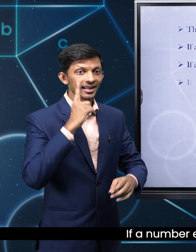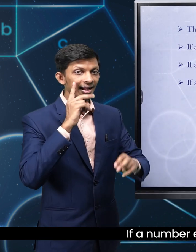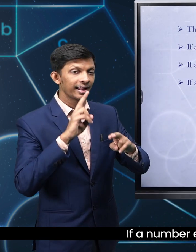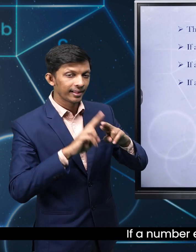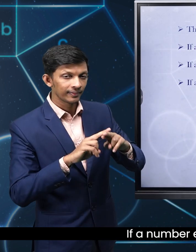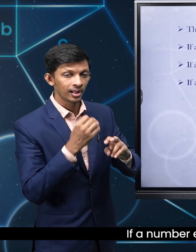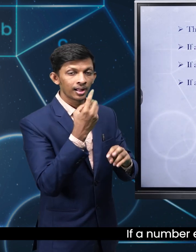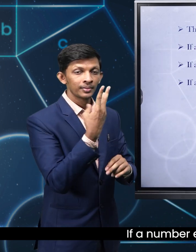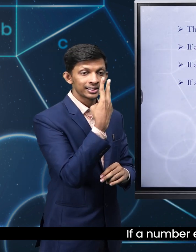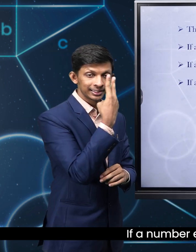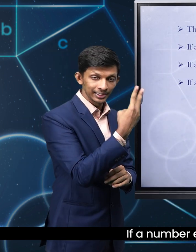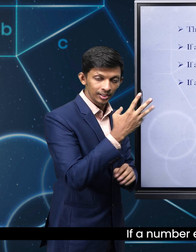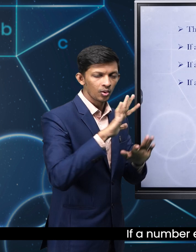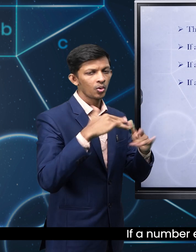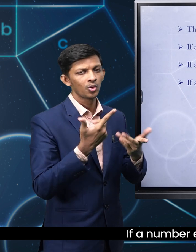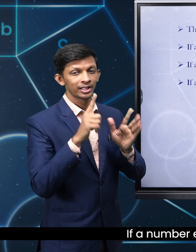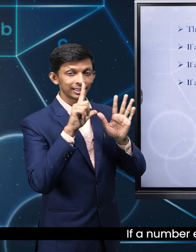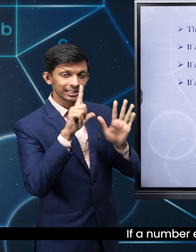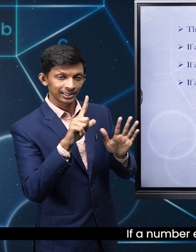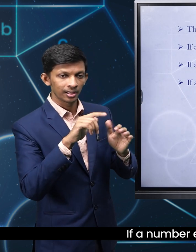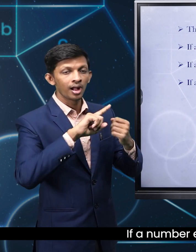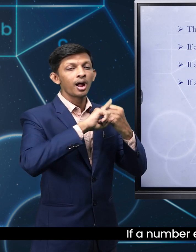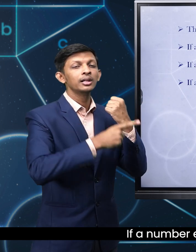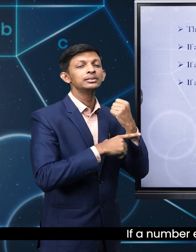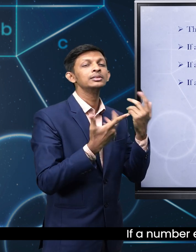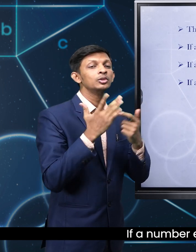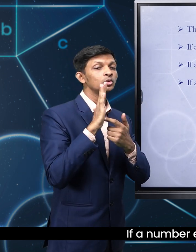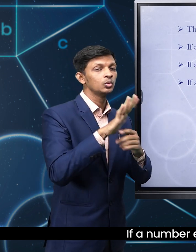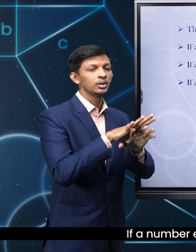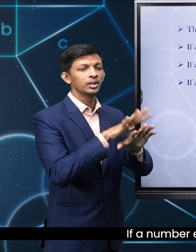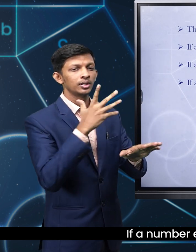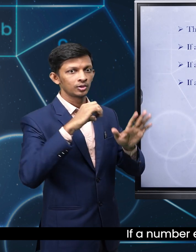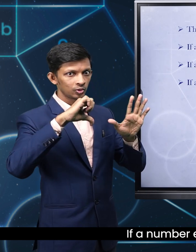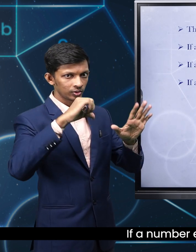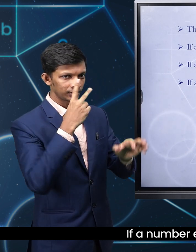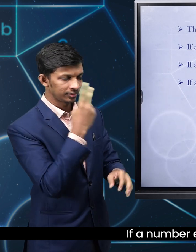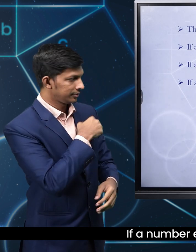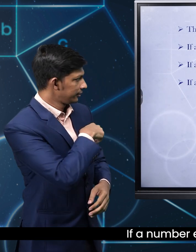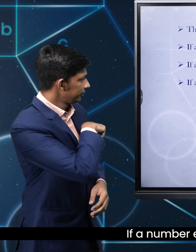If a number ends with 3 or 7, its square ends with 9.